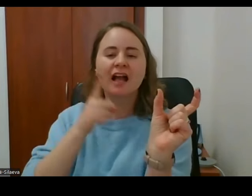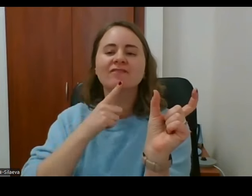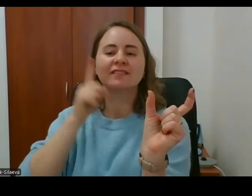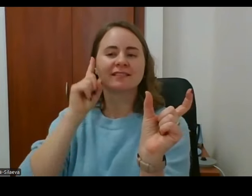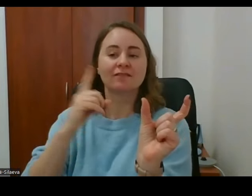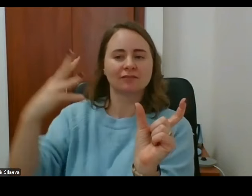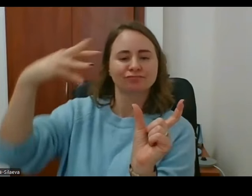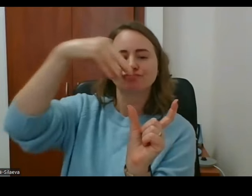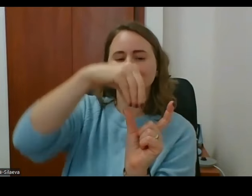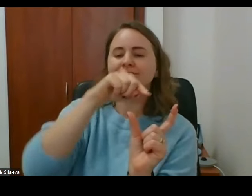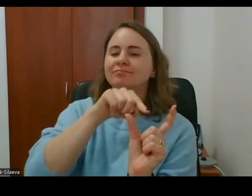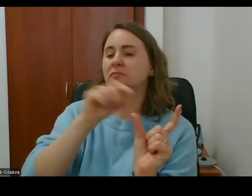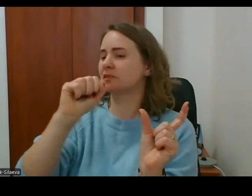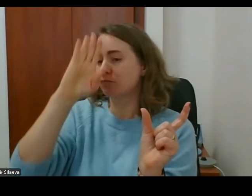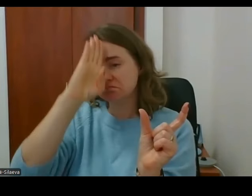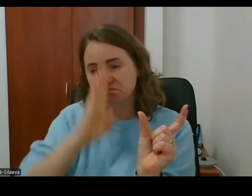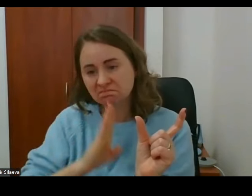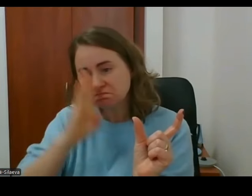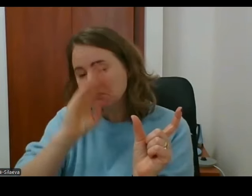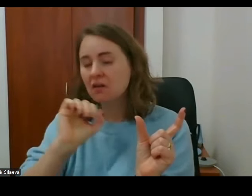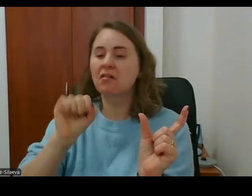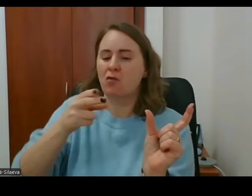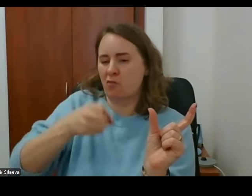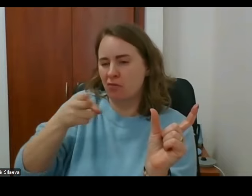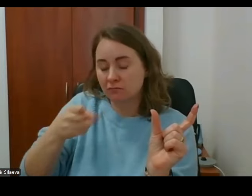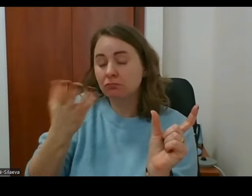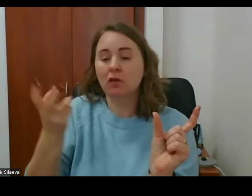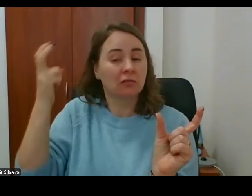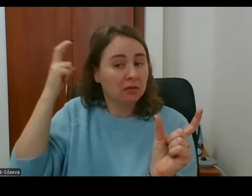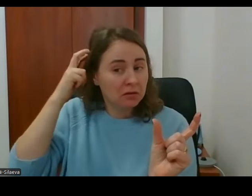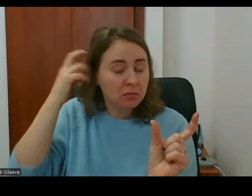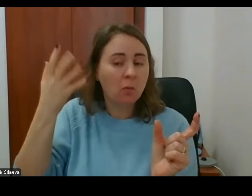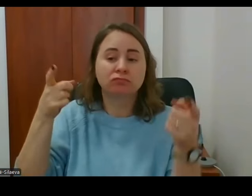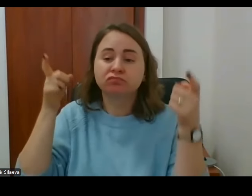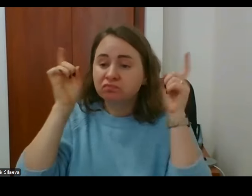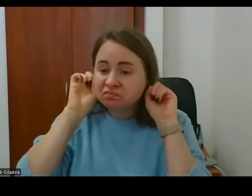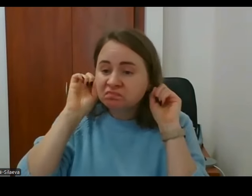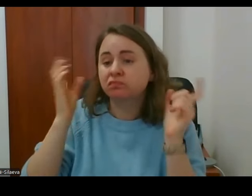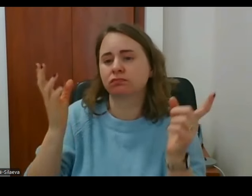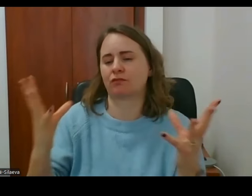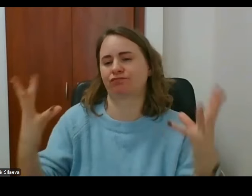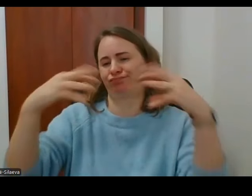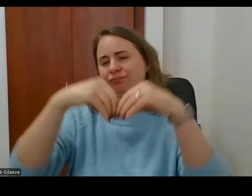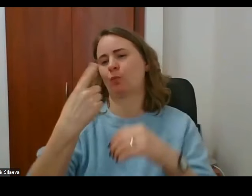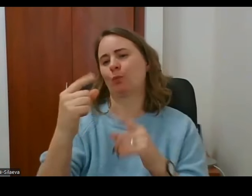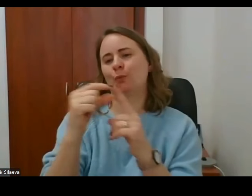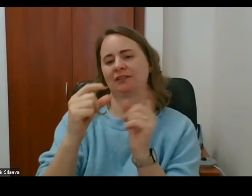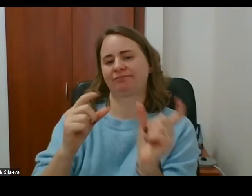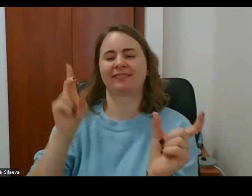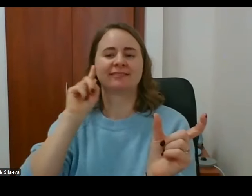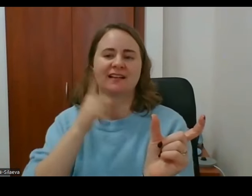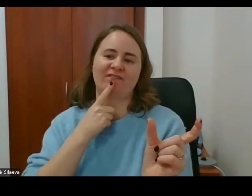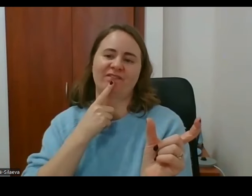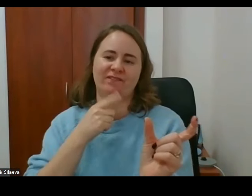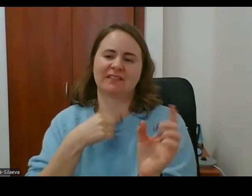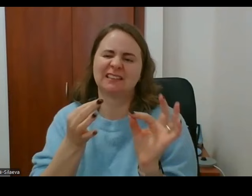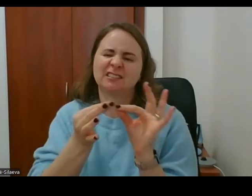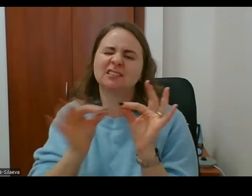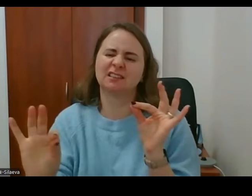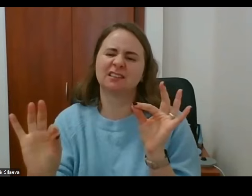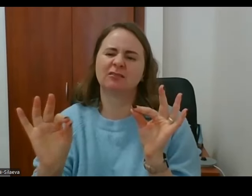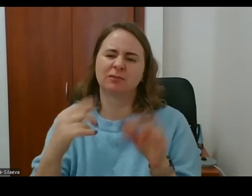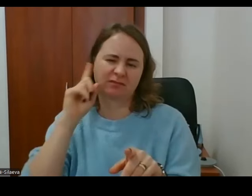Mhm. I also want to mention that in my presentation, will use only one word, deaf. I will not say hard of deaf